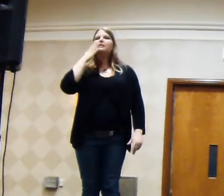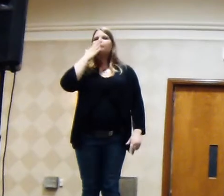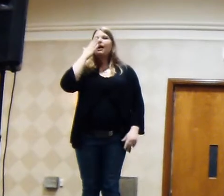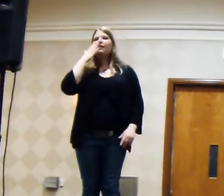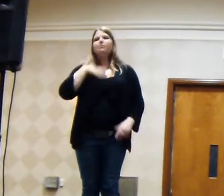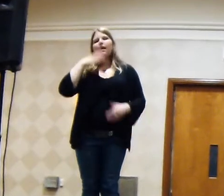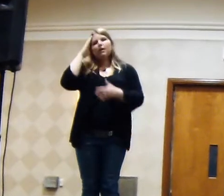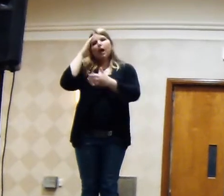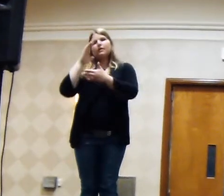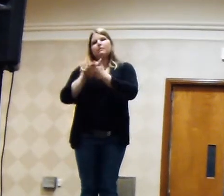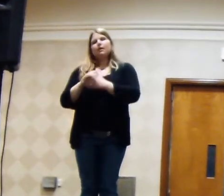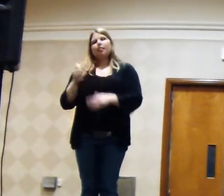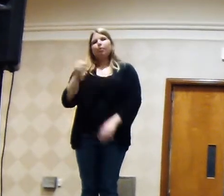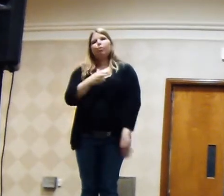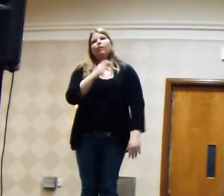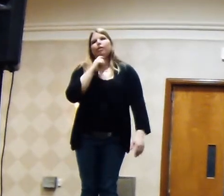Thank